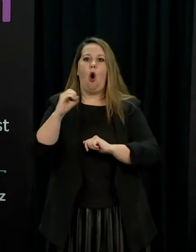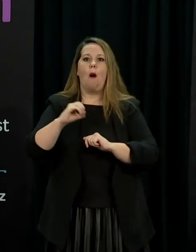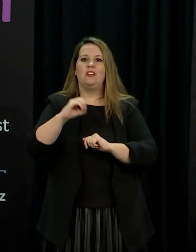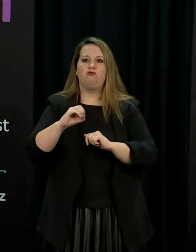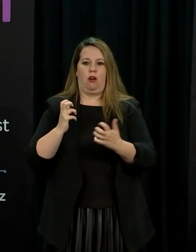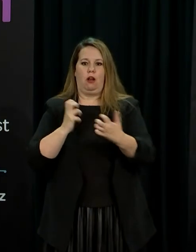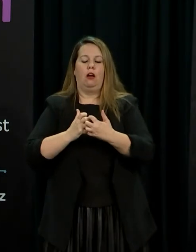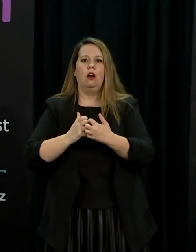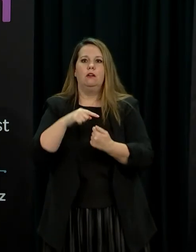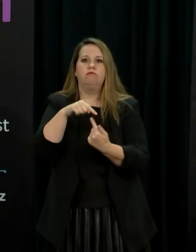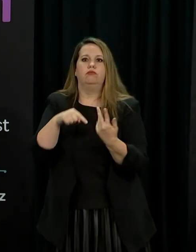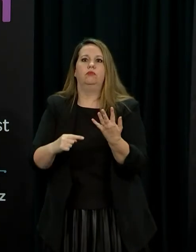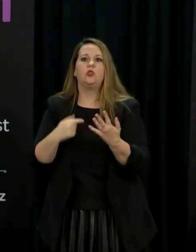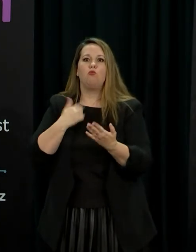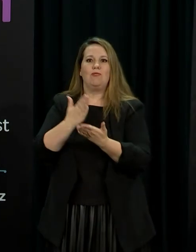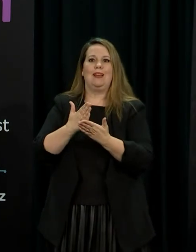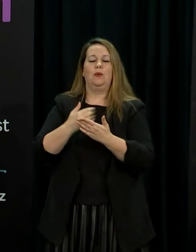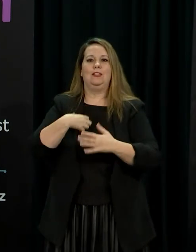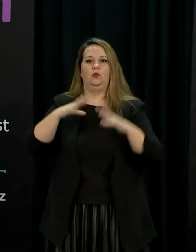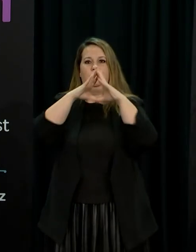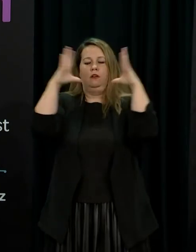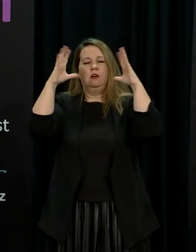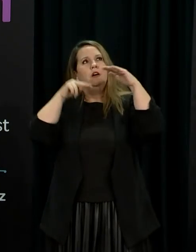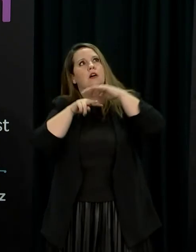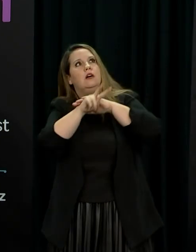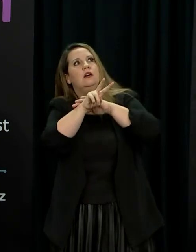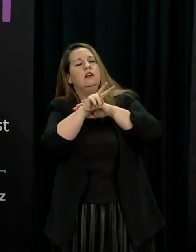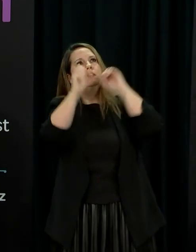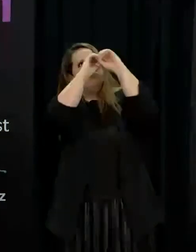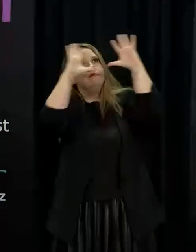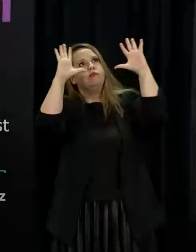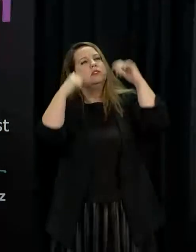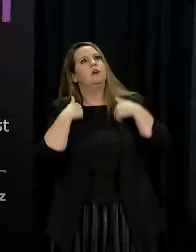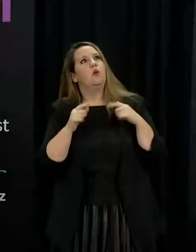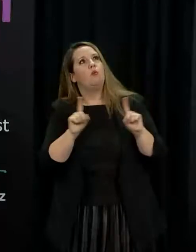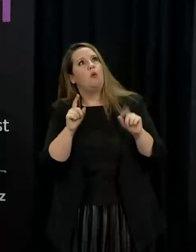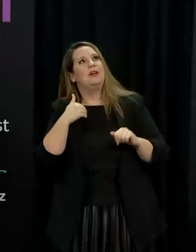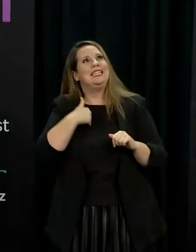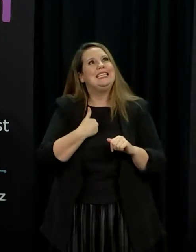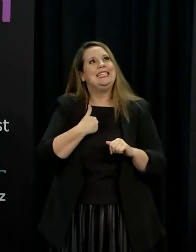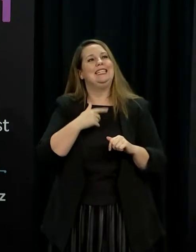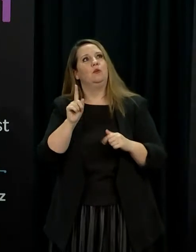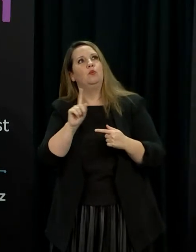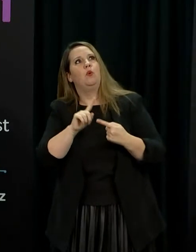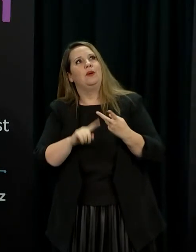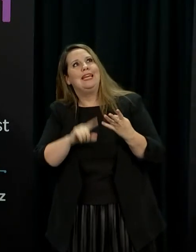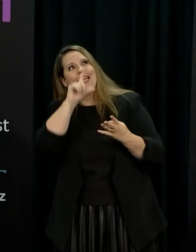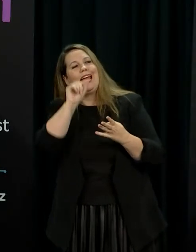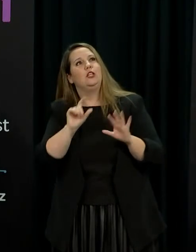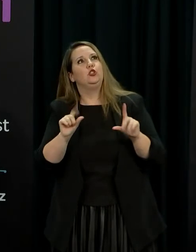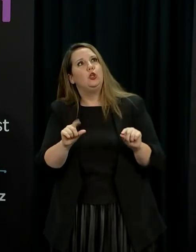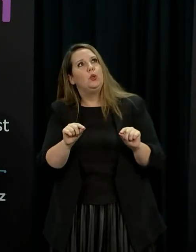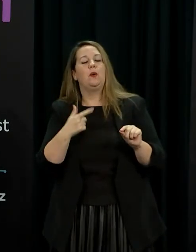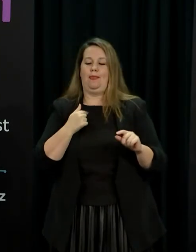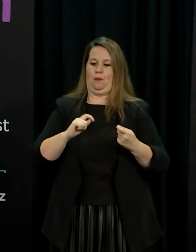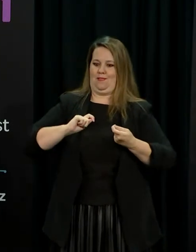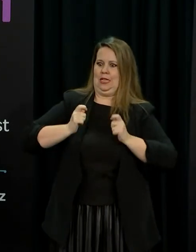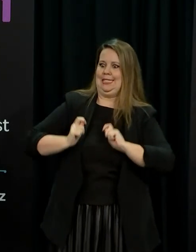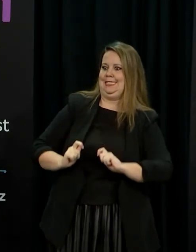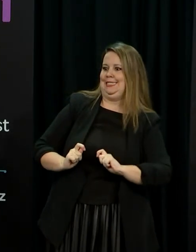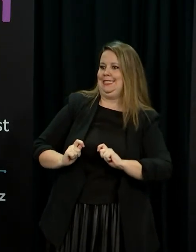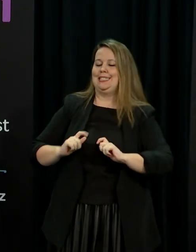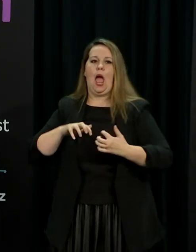what our future needs might be and what the future scenarios might be, and then be willing to adapt, depending on what we're confronted with. So that's very much